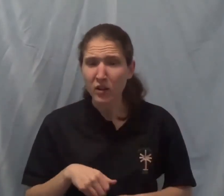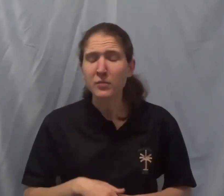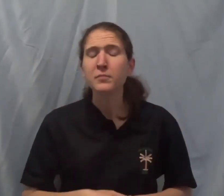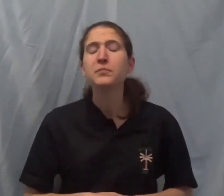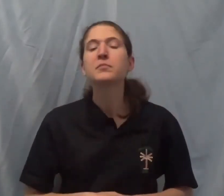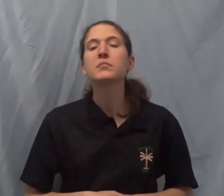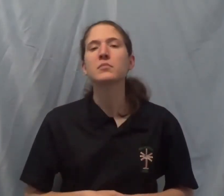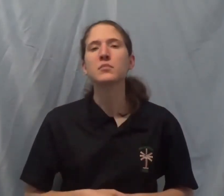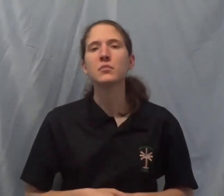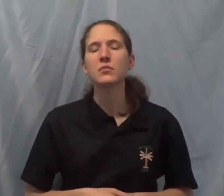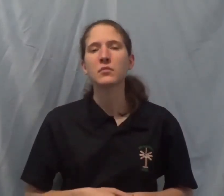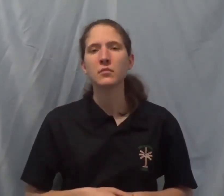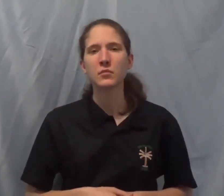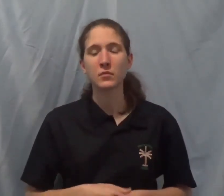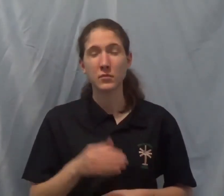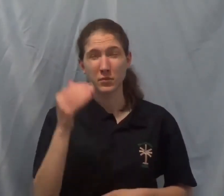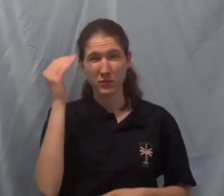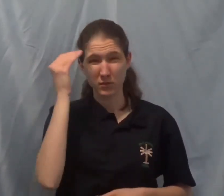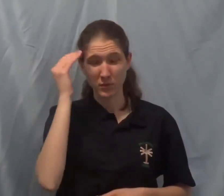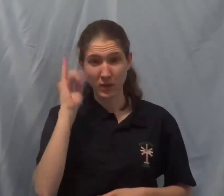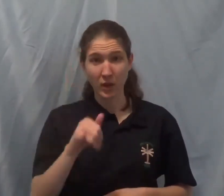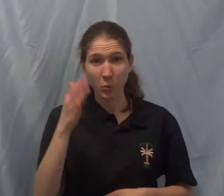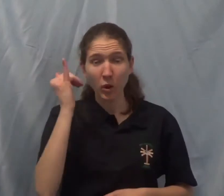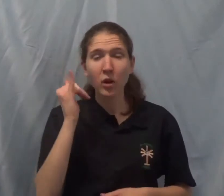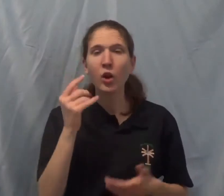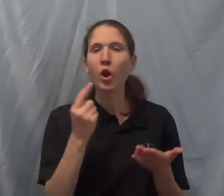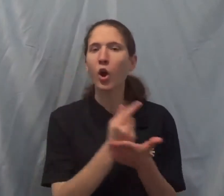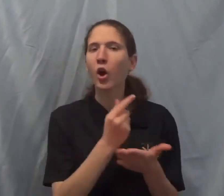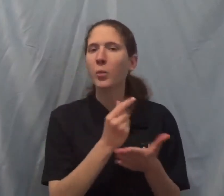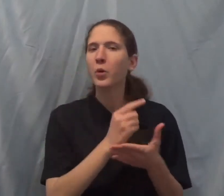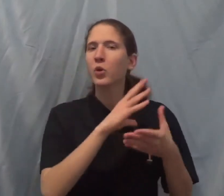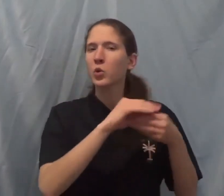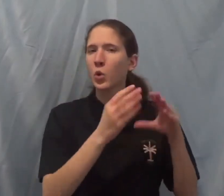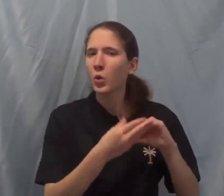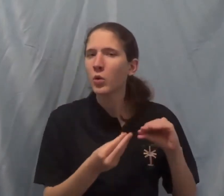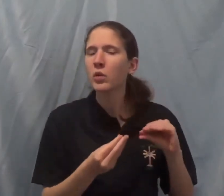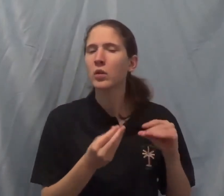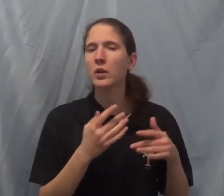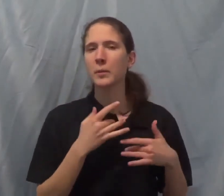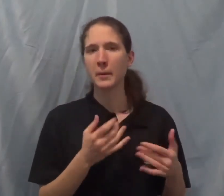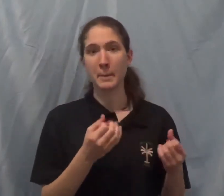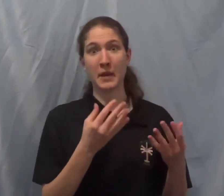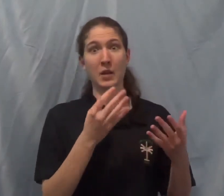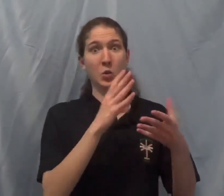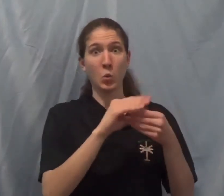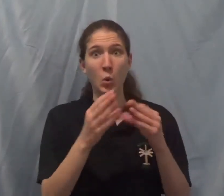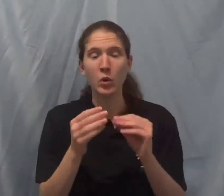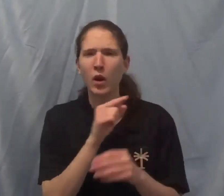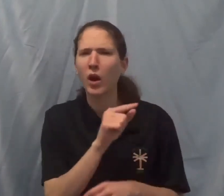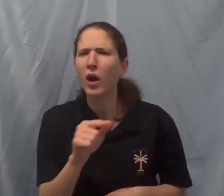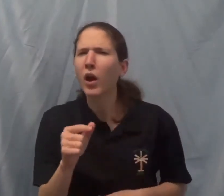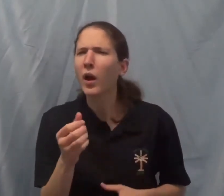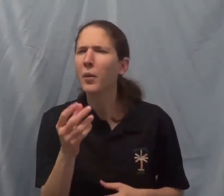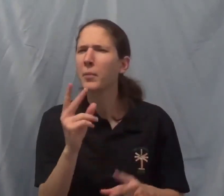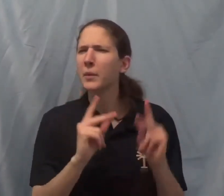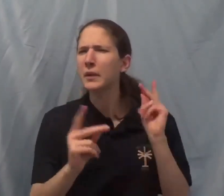main characters in the gospel. I mean, there's individual sick people, and then the crowds of sick people